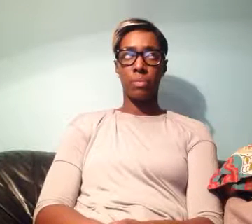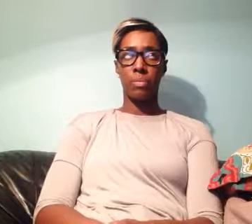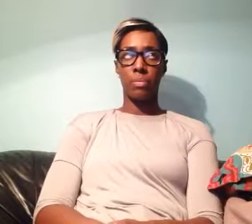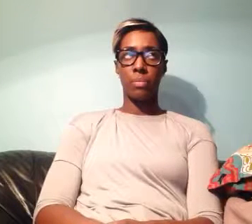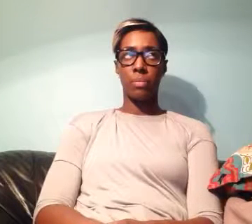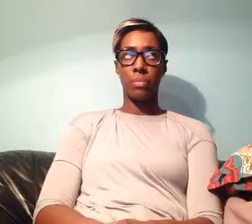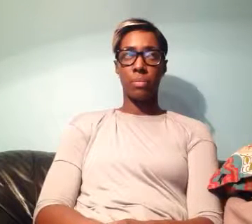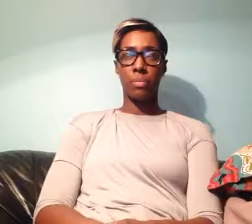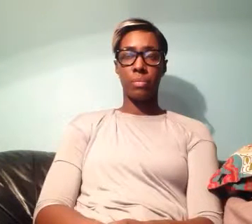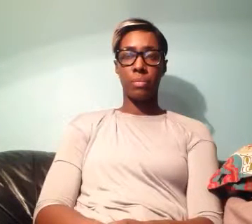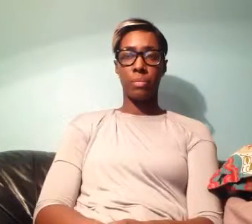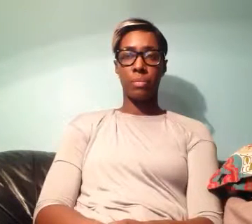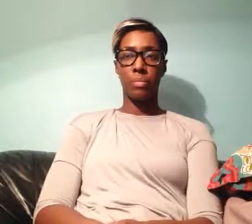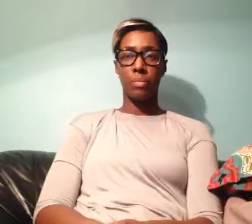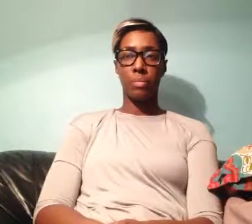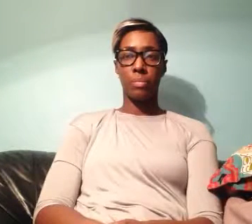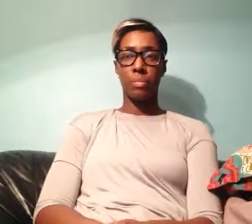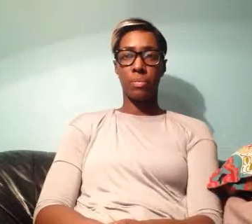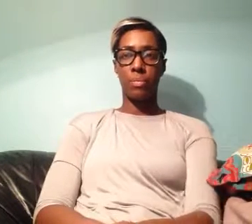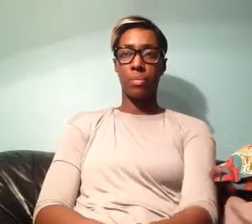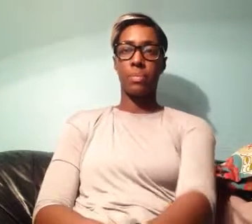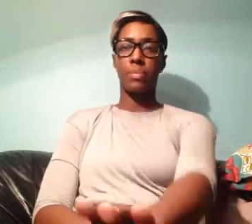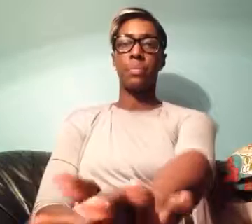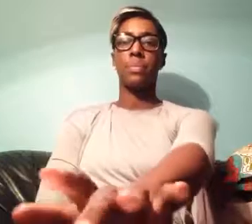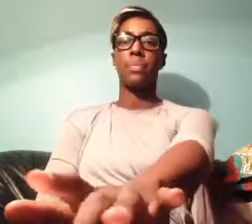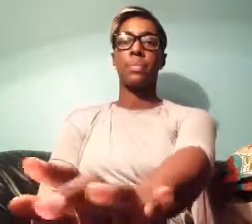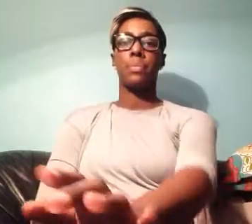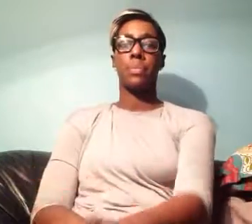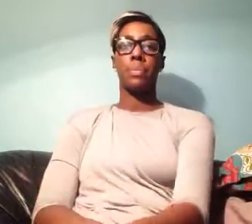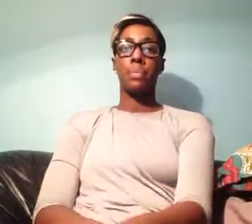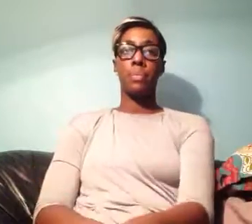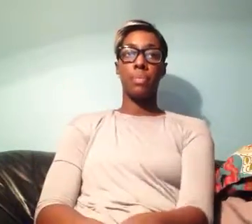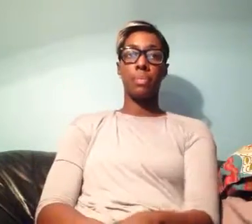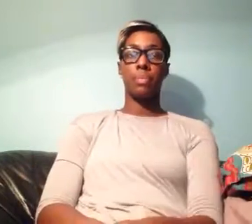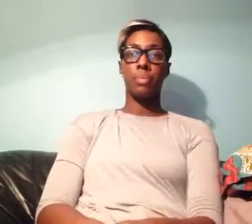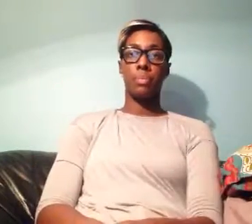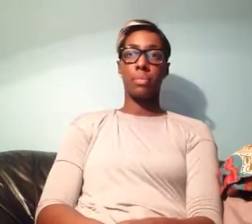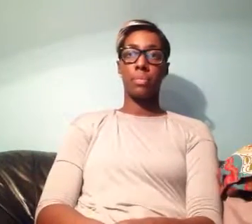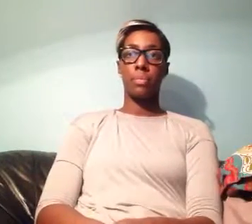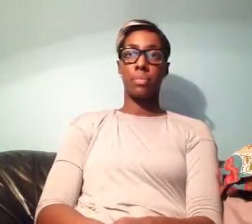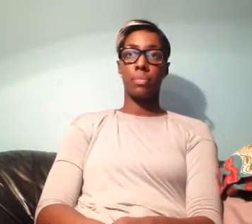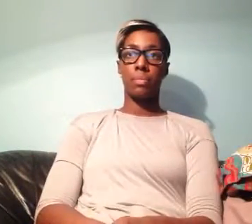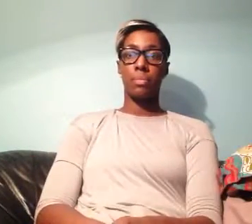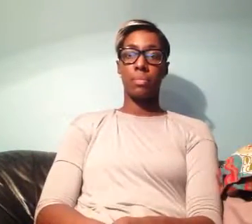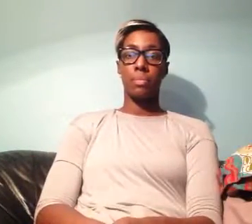And so Grandma hated rattlesnakes, and whenever she would see one, she would kill it.